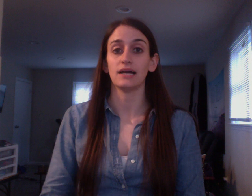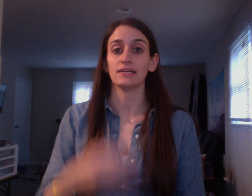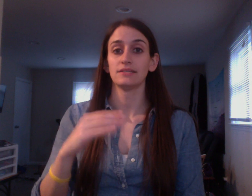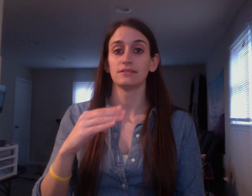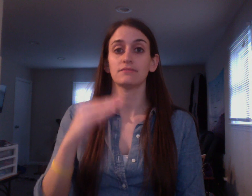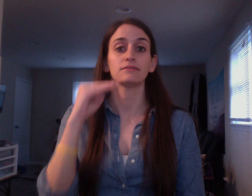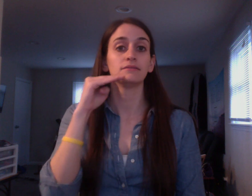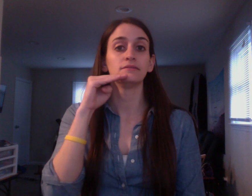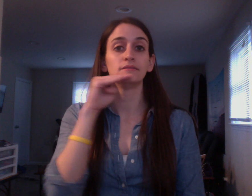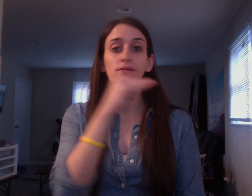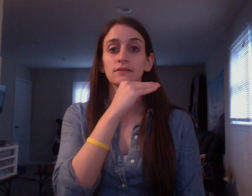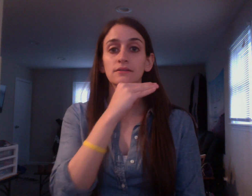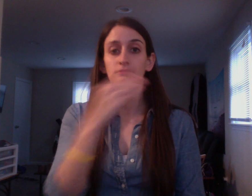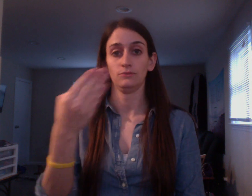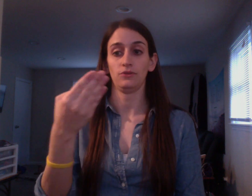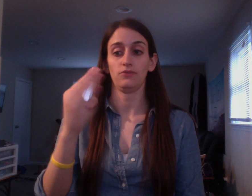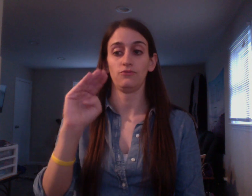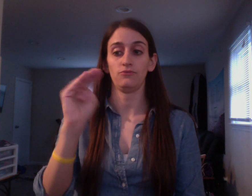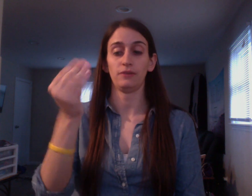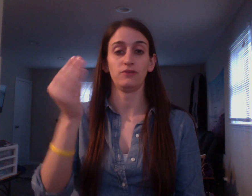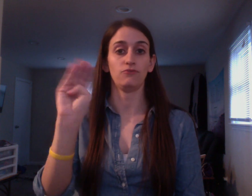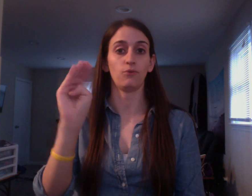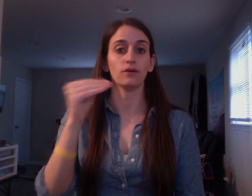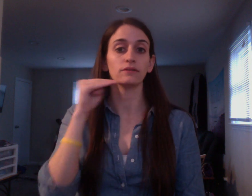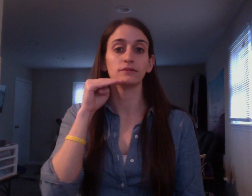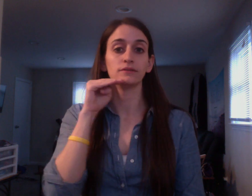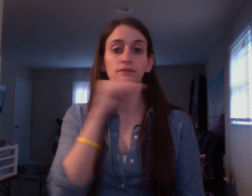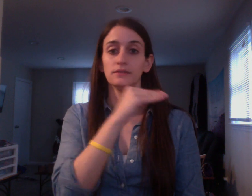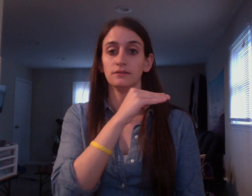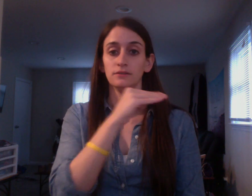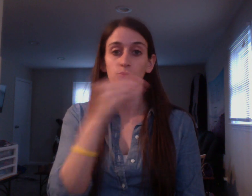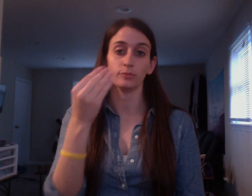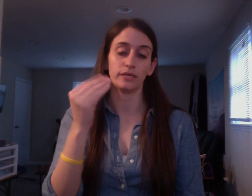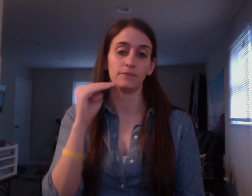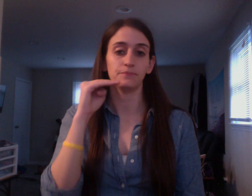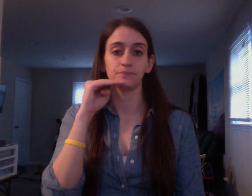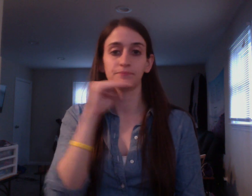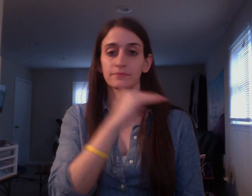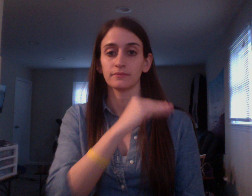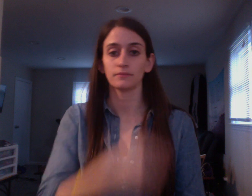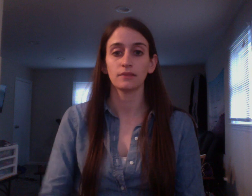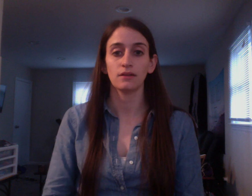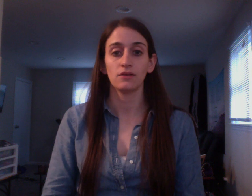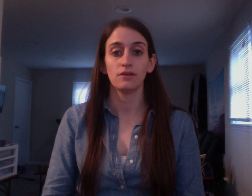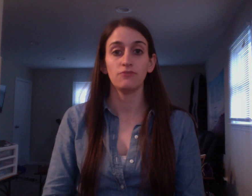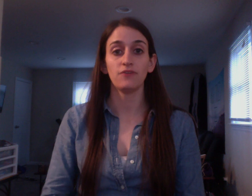Lies, with a bent four, or B. Fake.